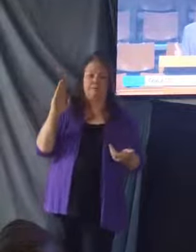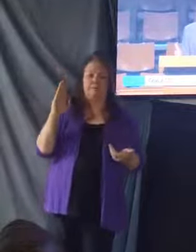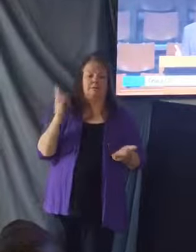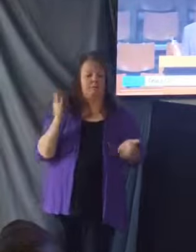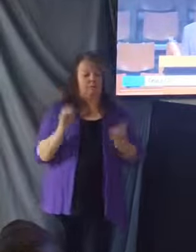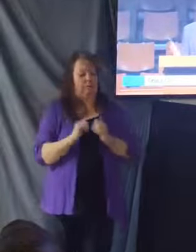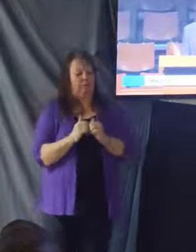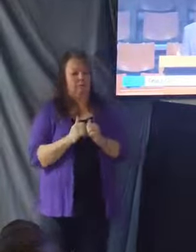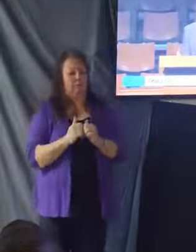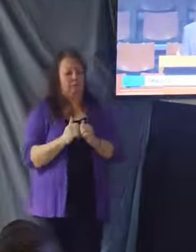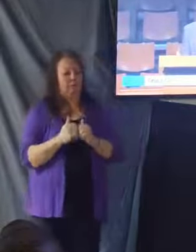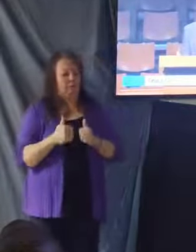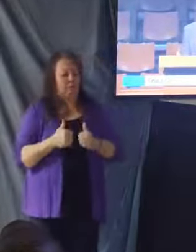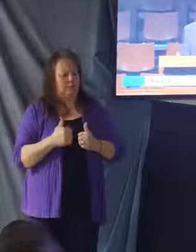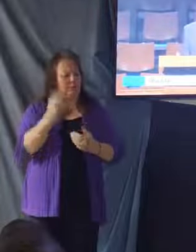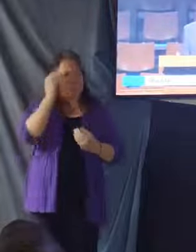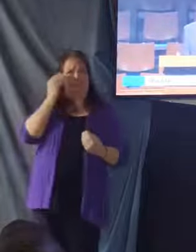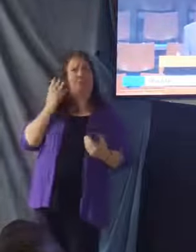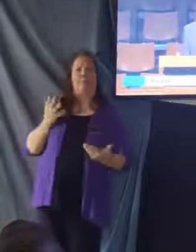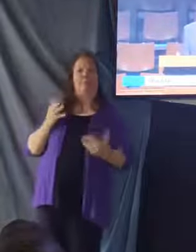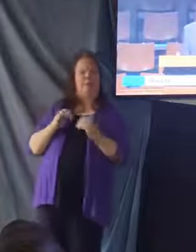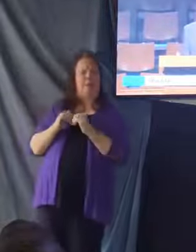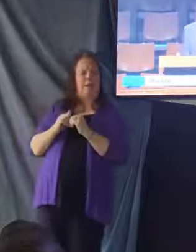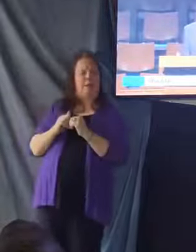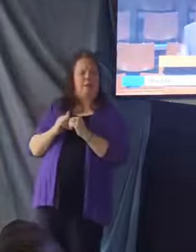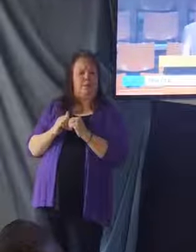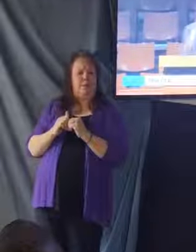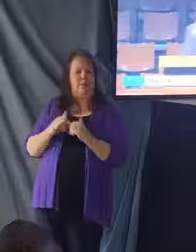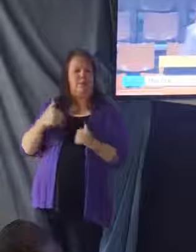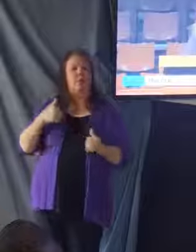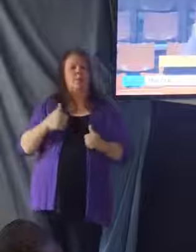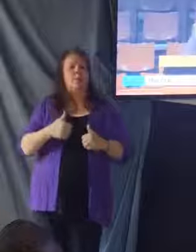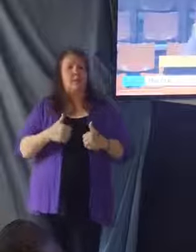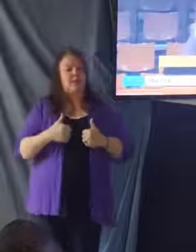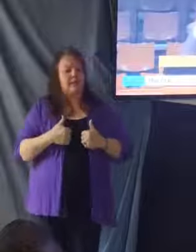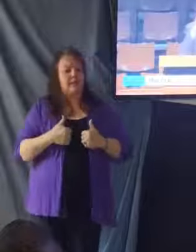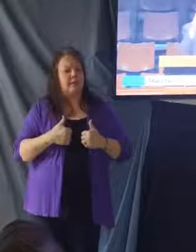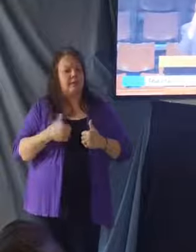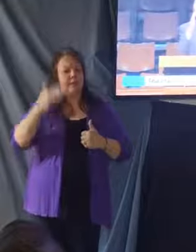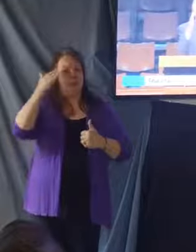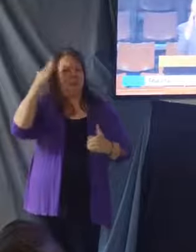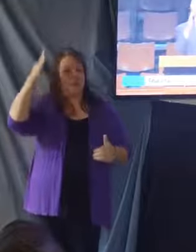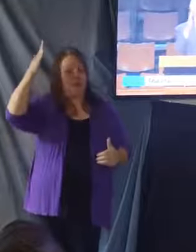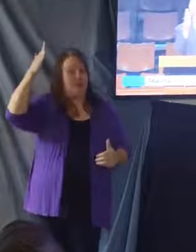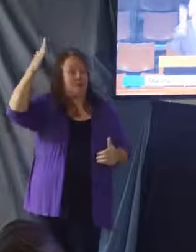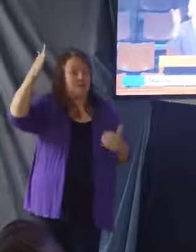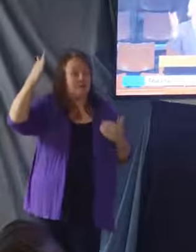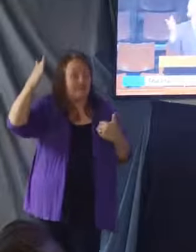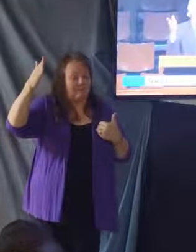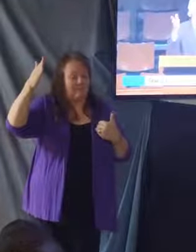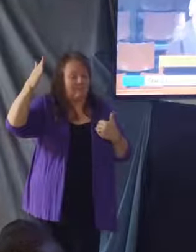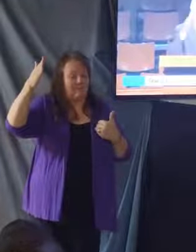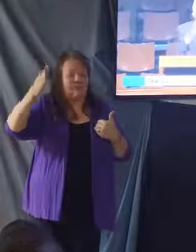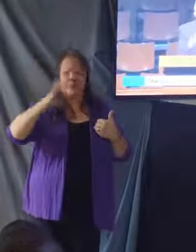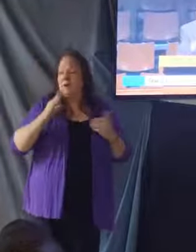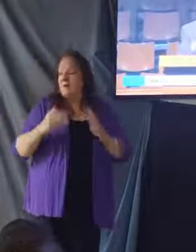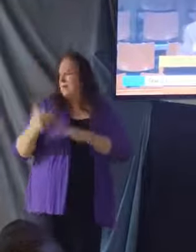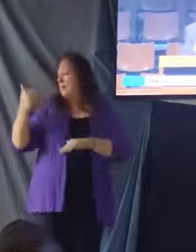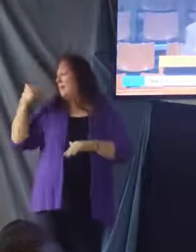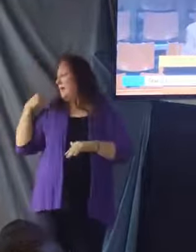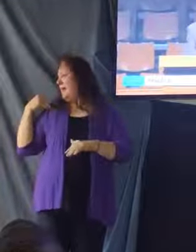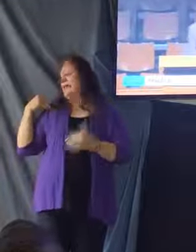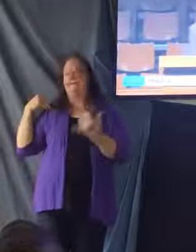Here's how we are to live. And we live with a future view. So you see, he's talked about the past, he's